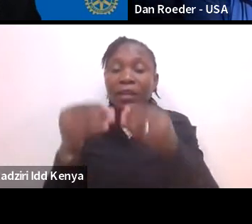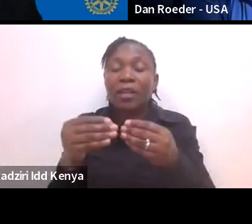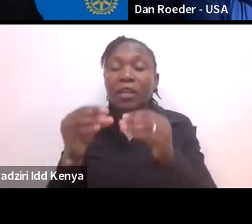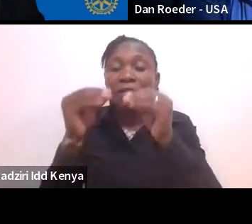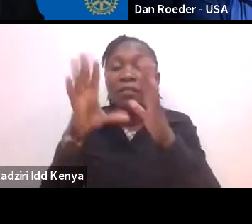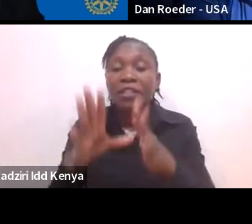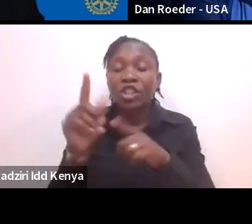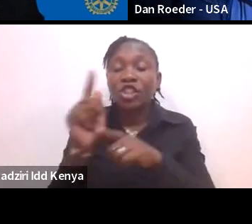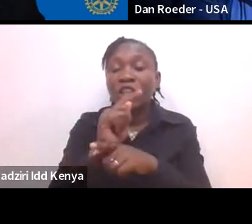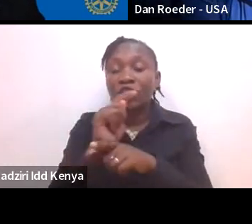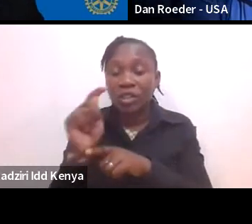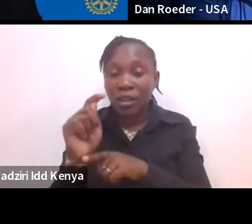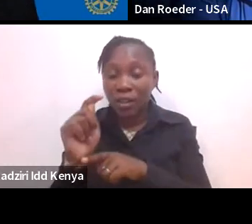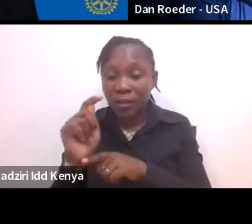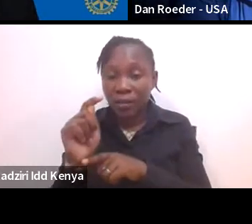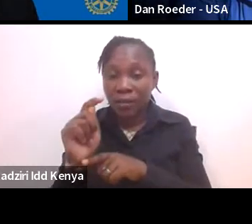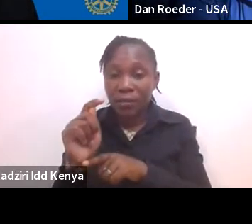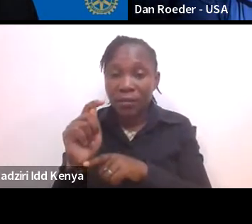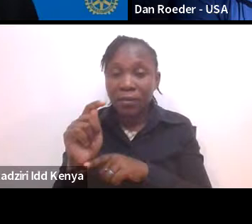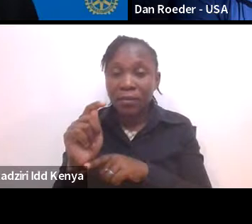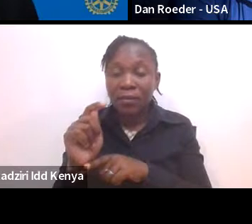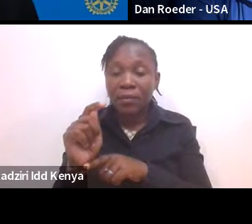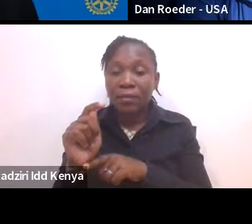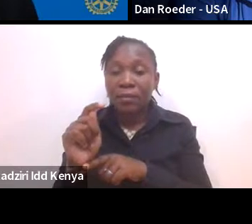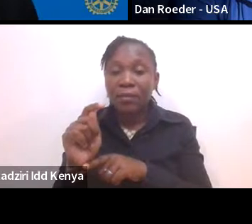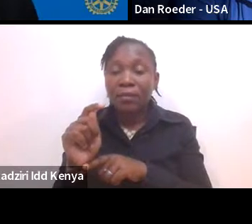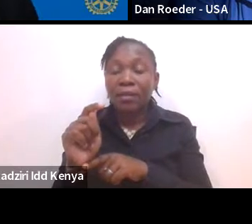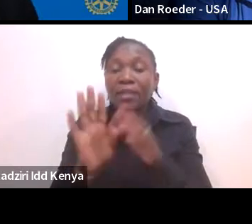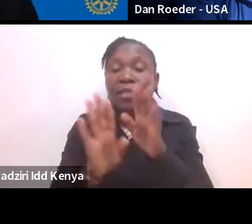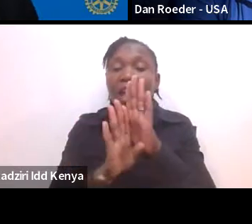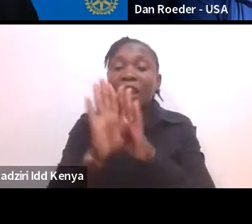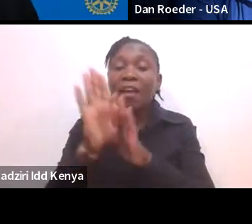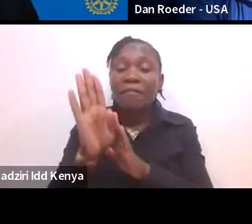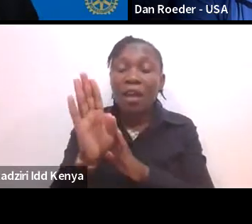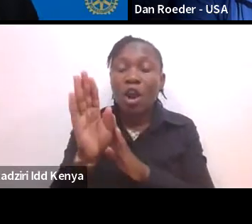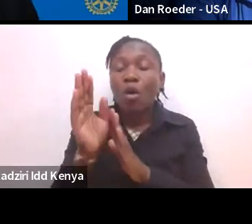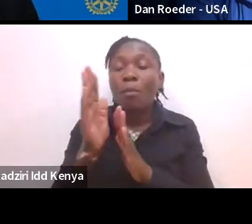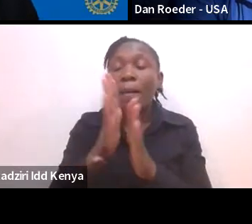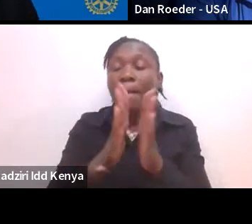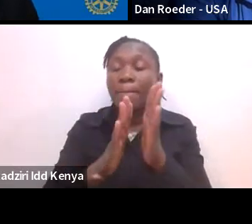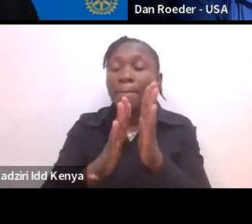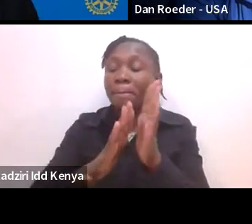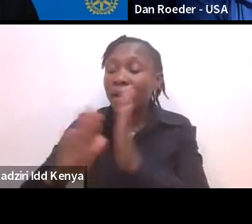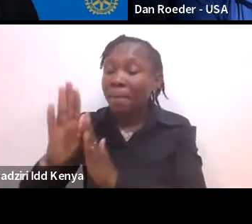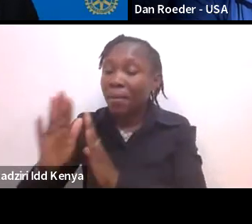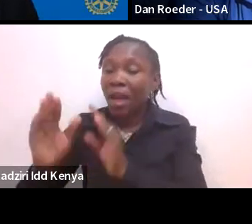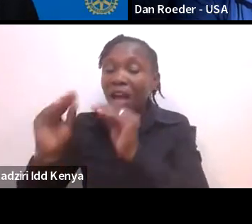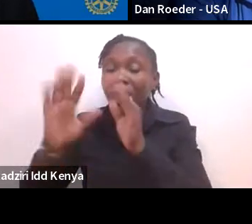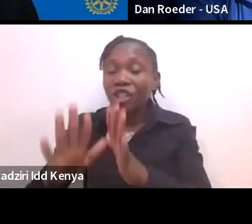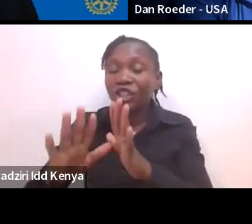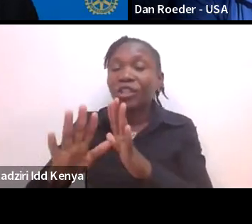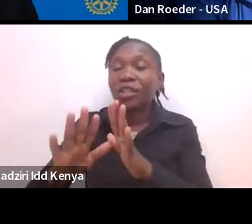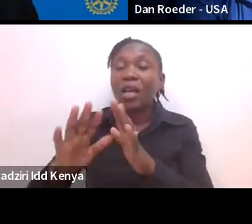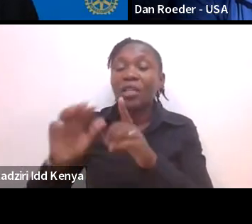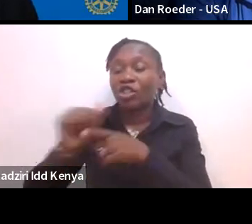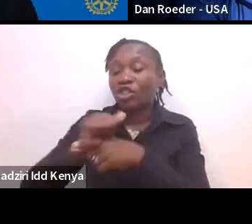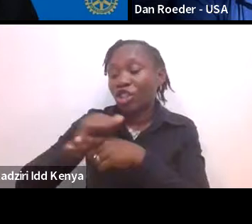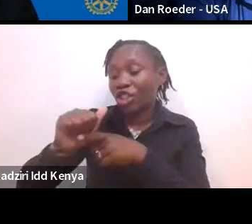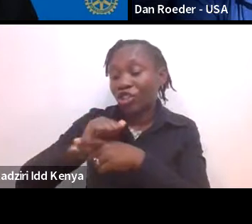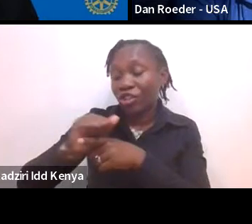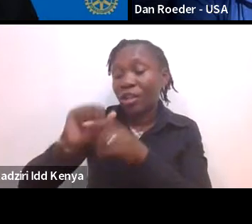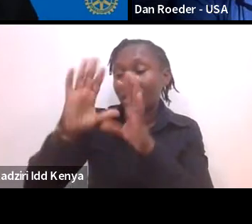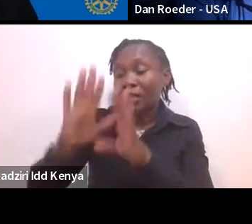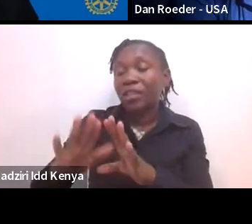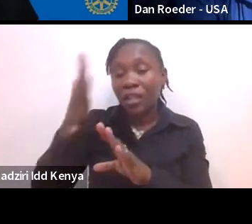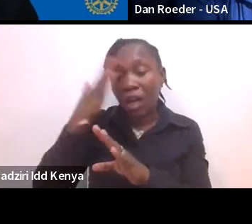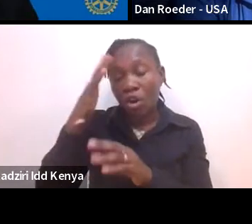training. They prepare teachers as well to know about disabilities and how to